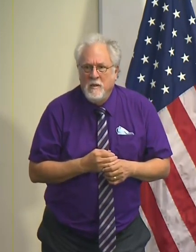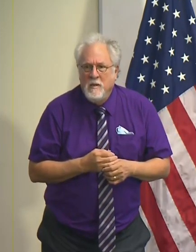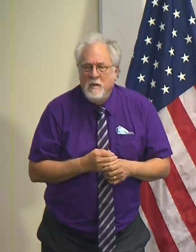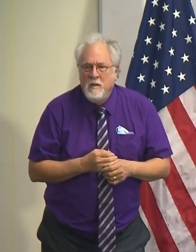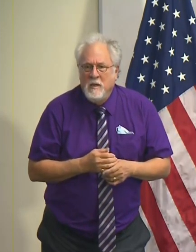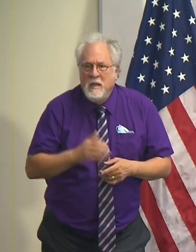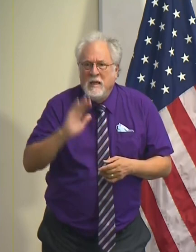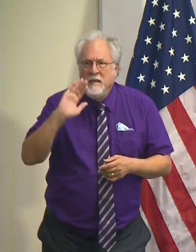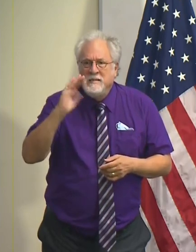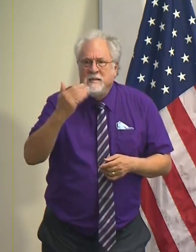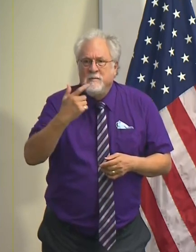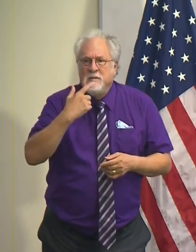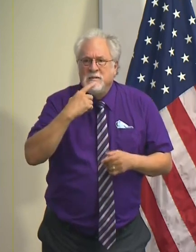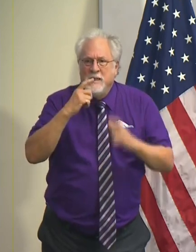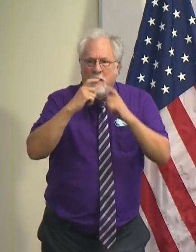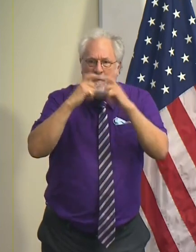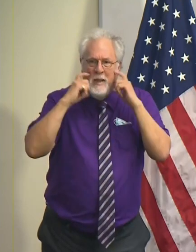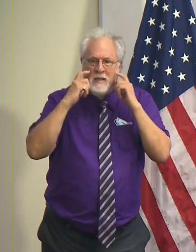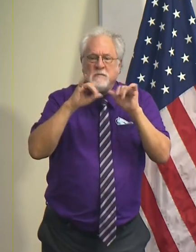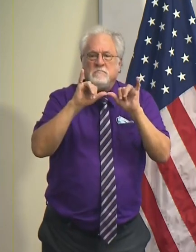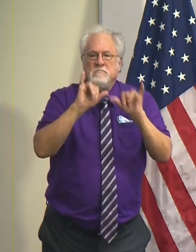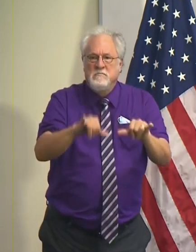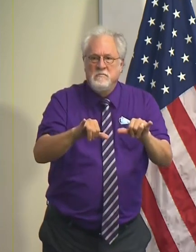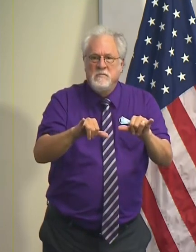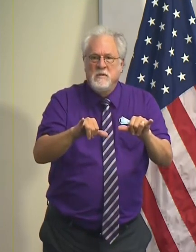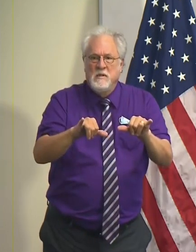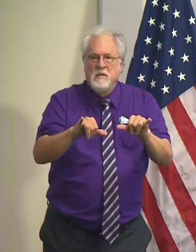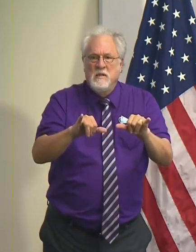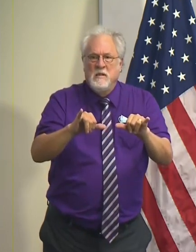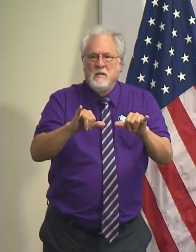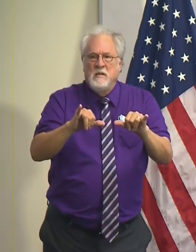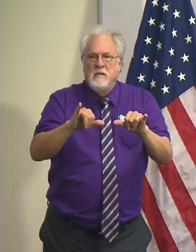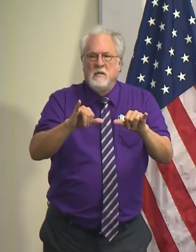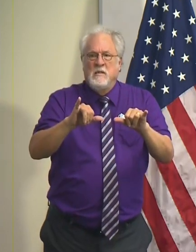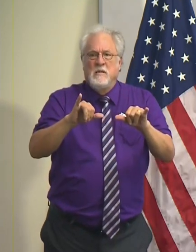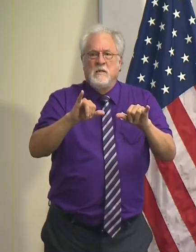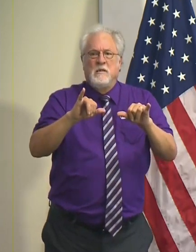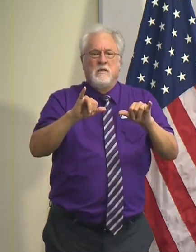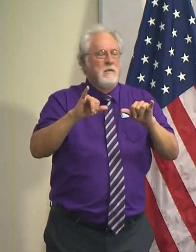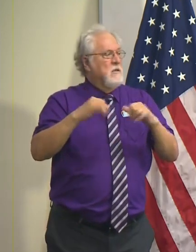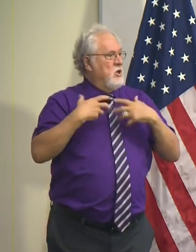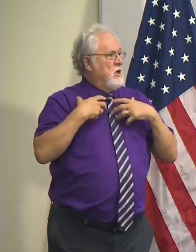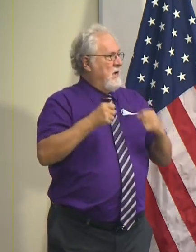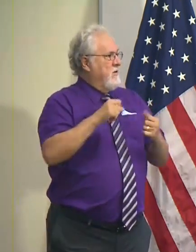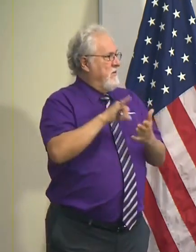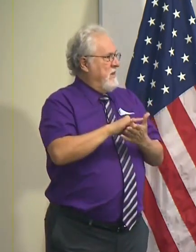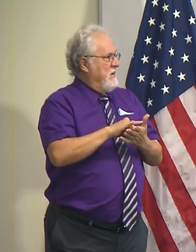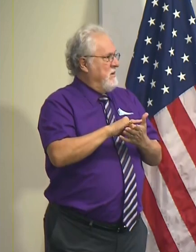it seemed like you said the mask mandate will remain in place. It sounds like you're confident you can say